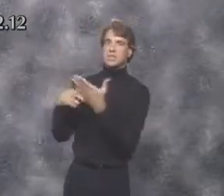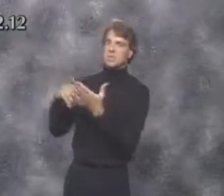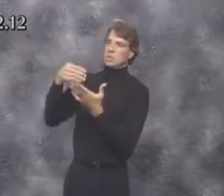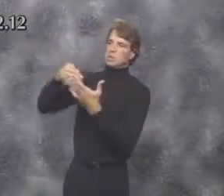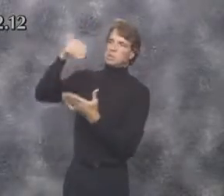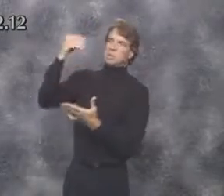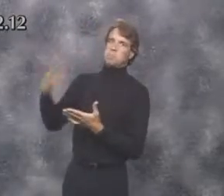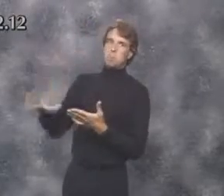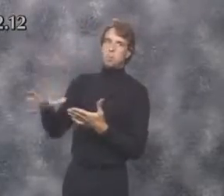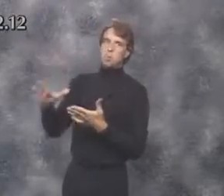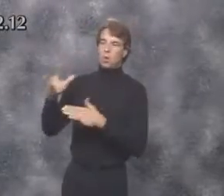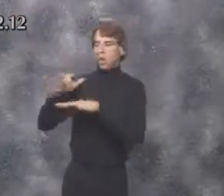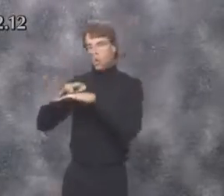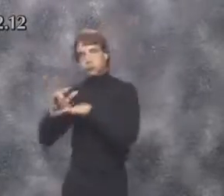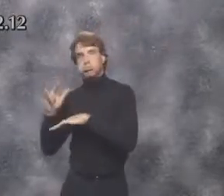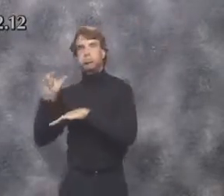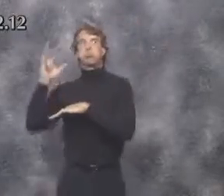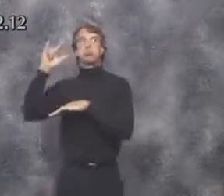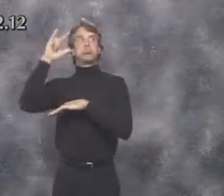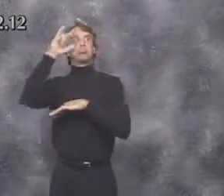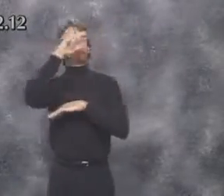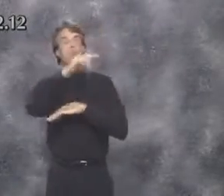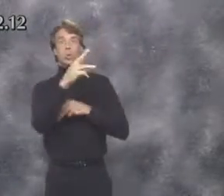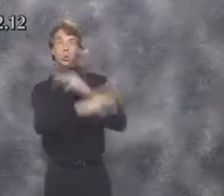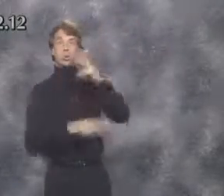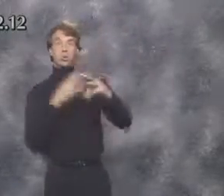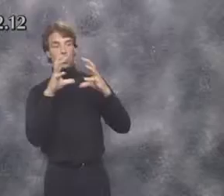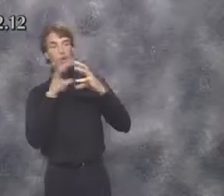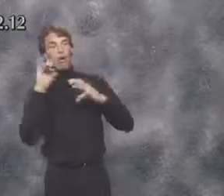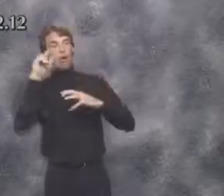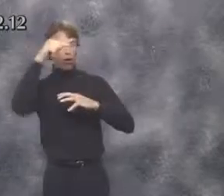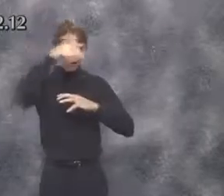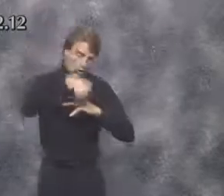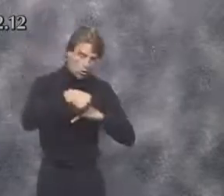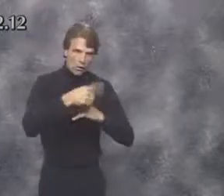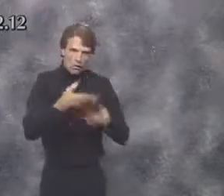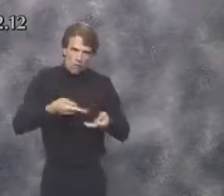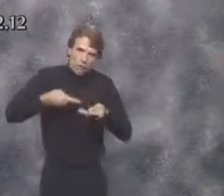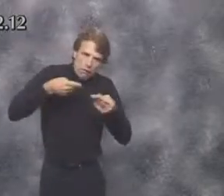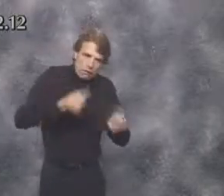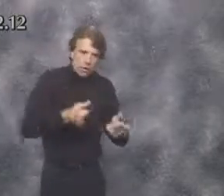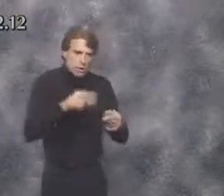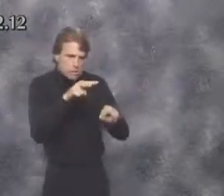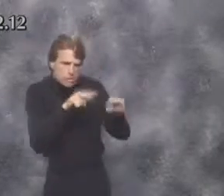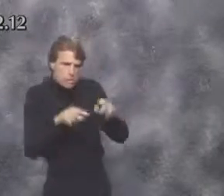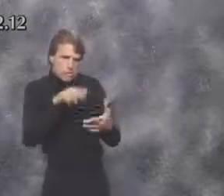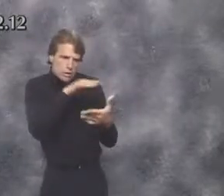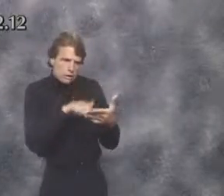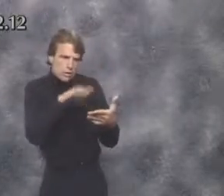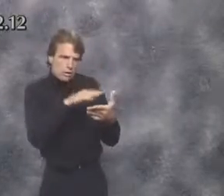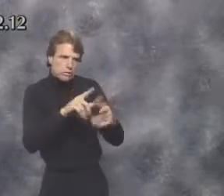money to buy a plane ticket to fly halfway around the world just to learn about another culture.